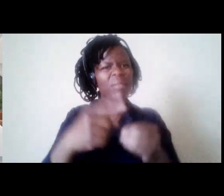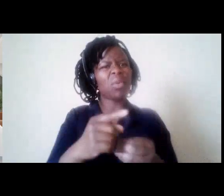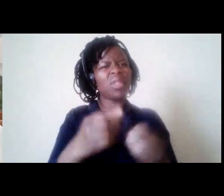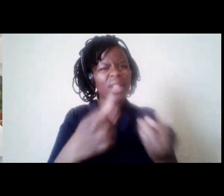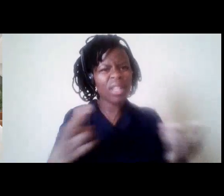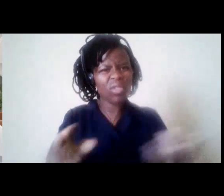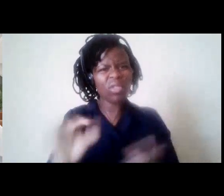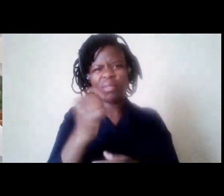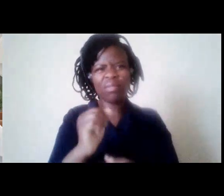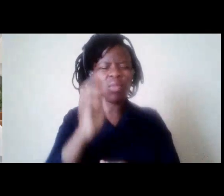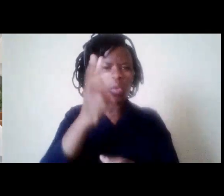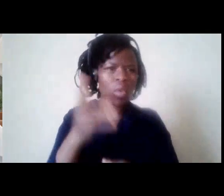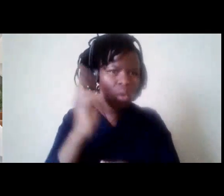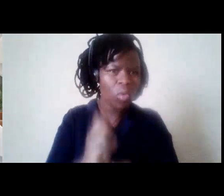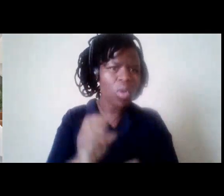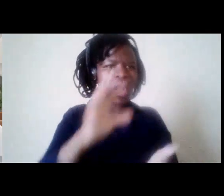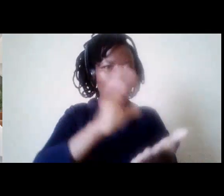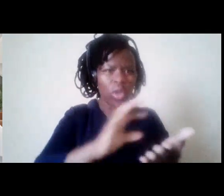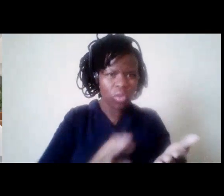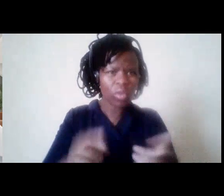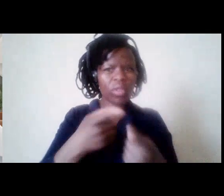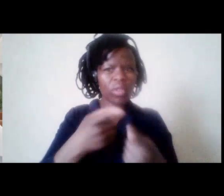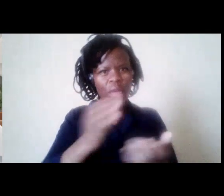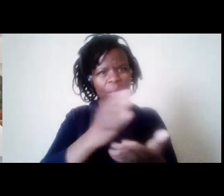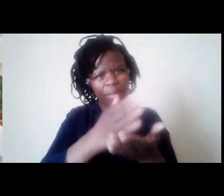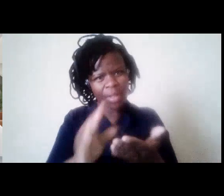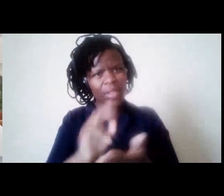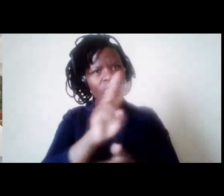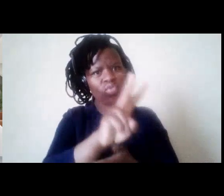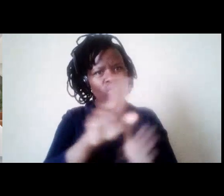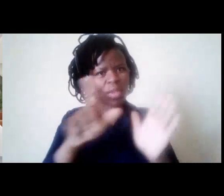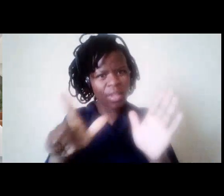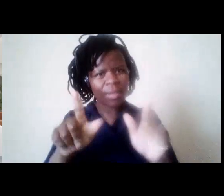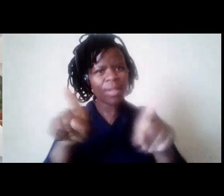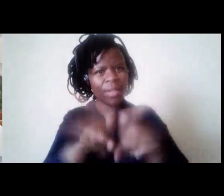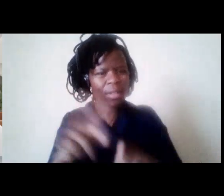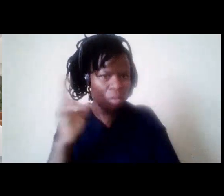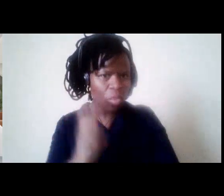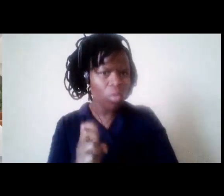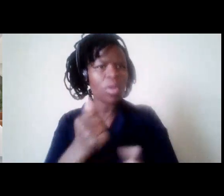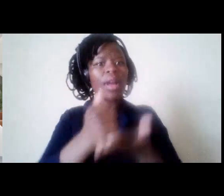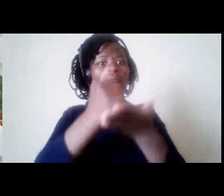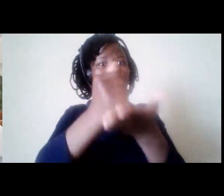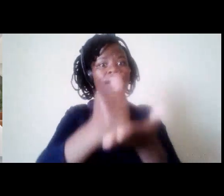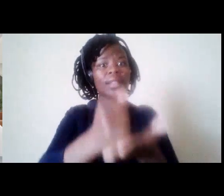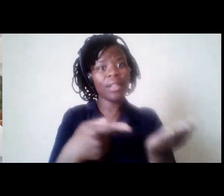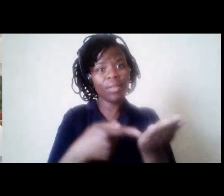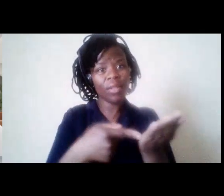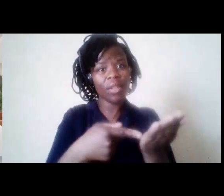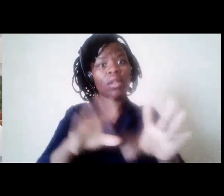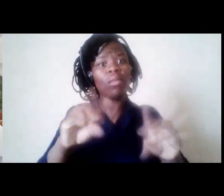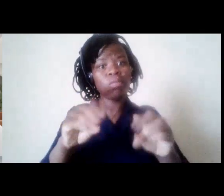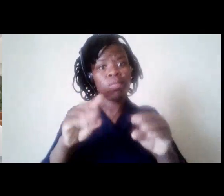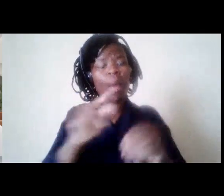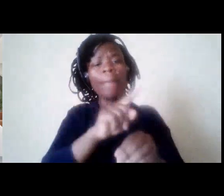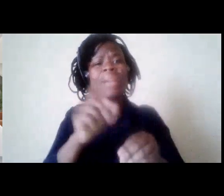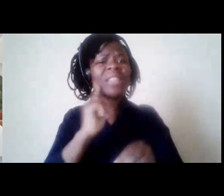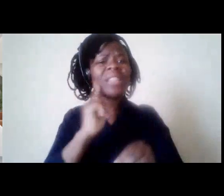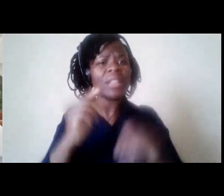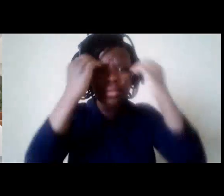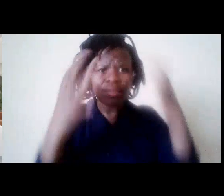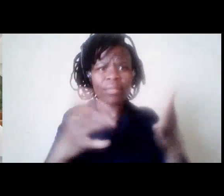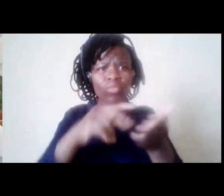section 27 and from other reports. You hear stories of the assistive technology is there, but teachers don't know how to use it, and